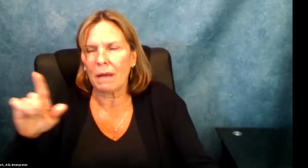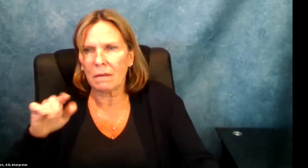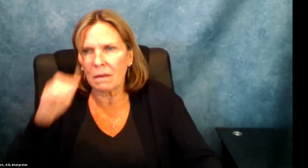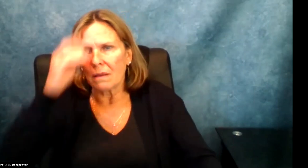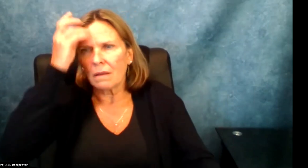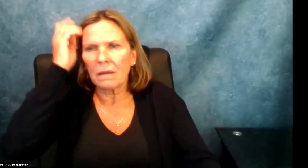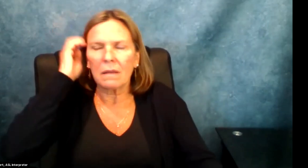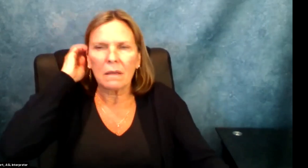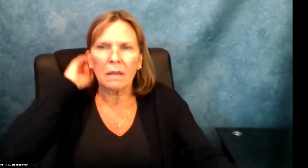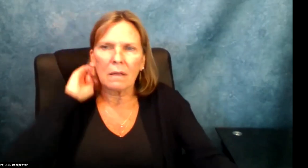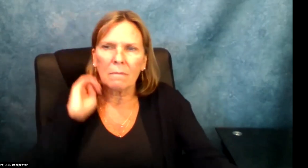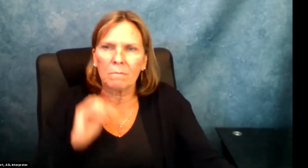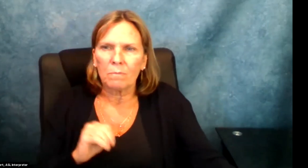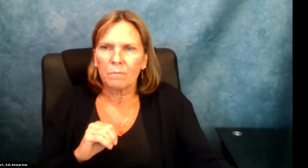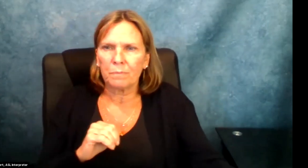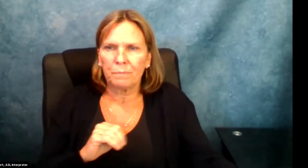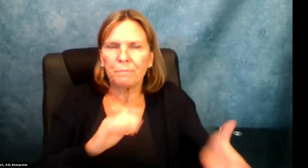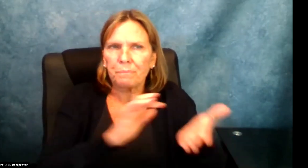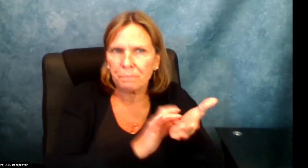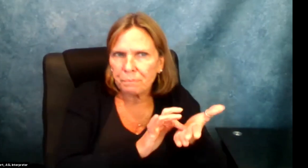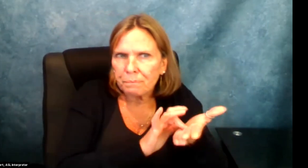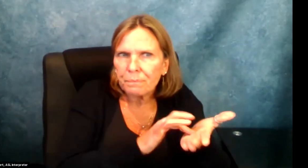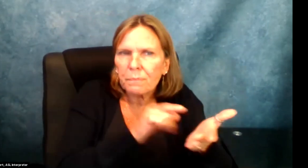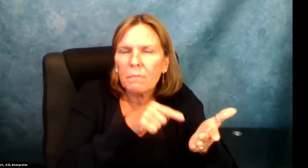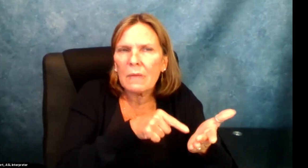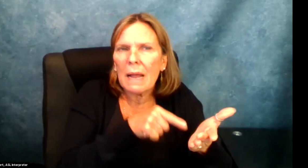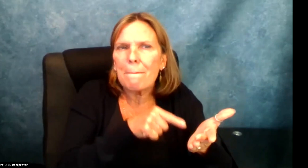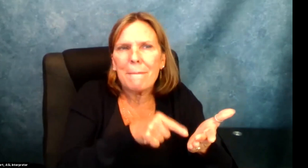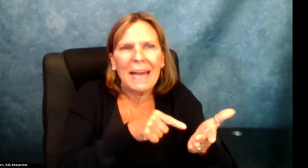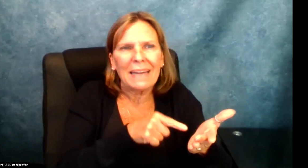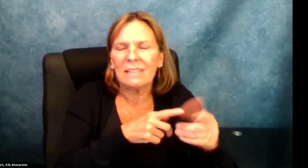great history on being transparent